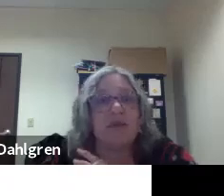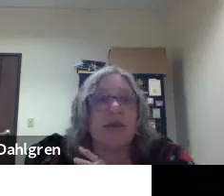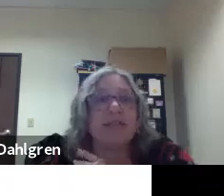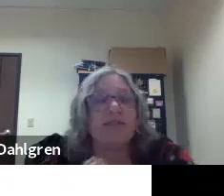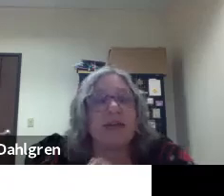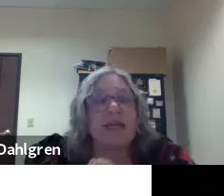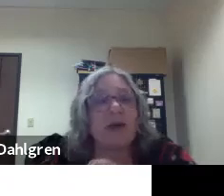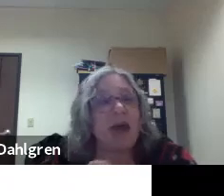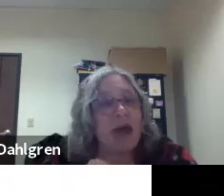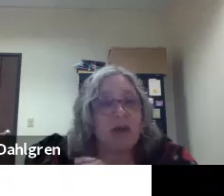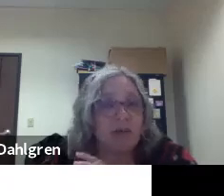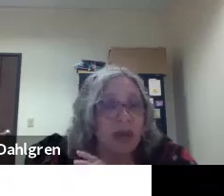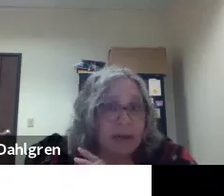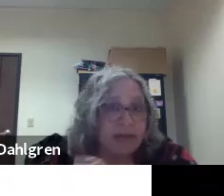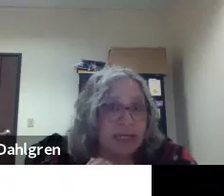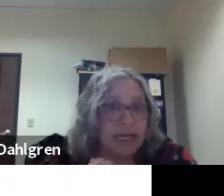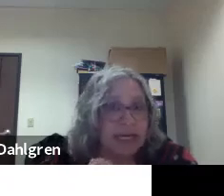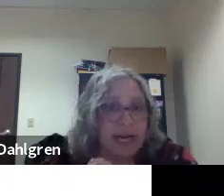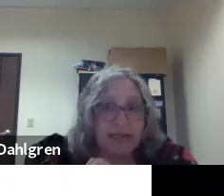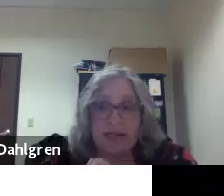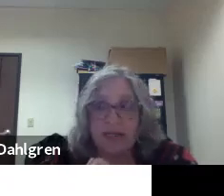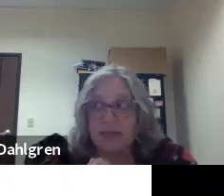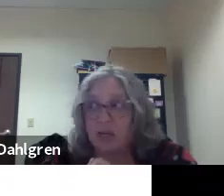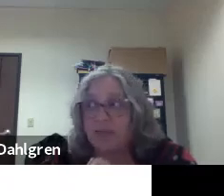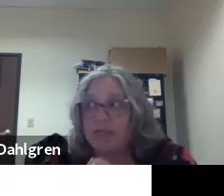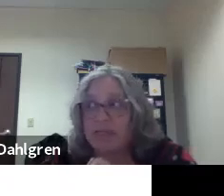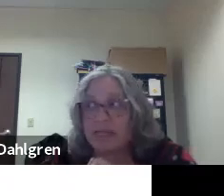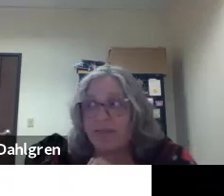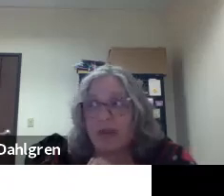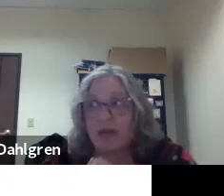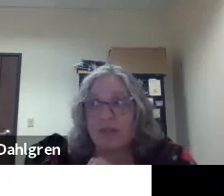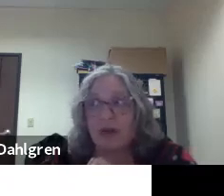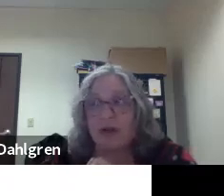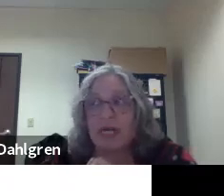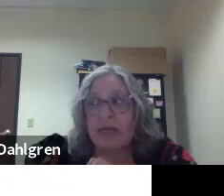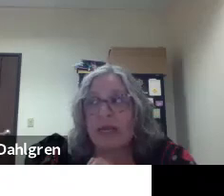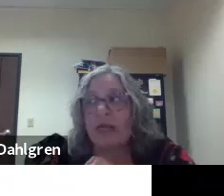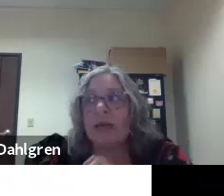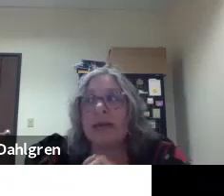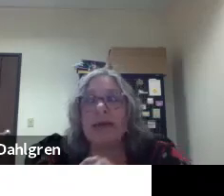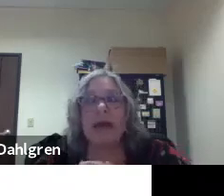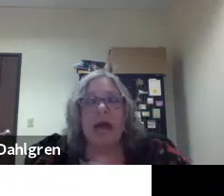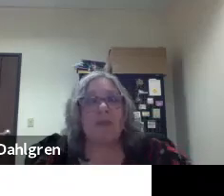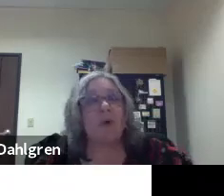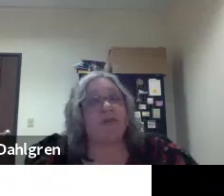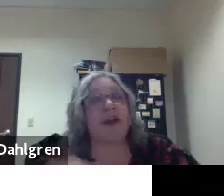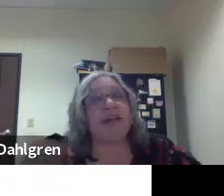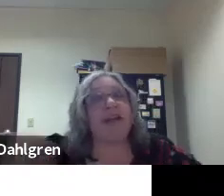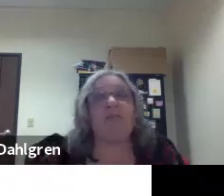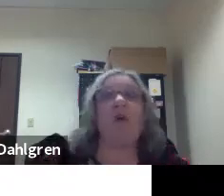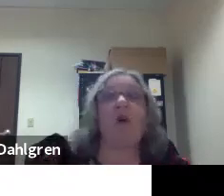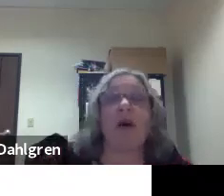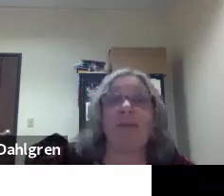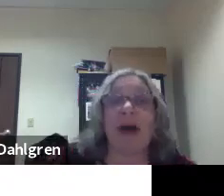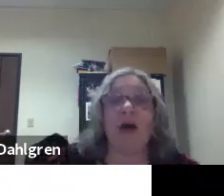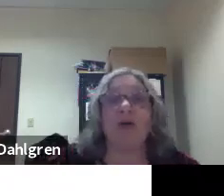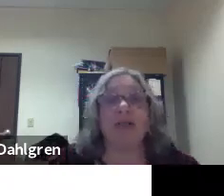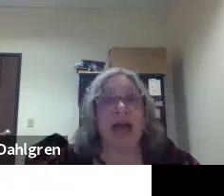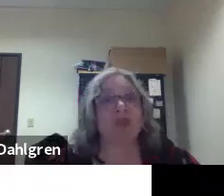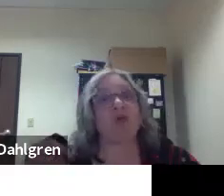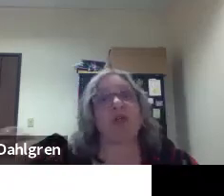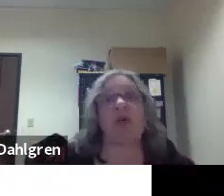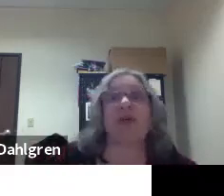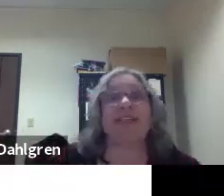if you'd like to find out how you might be able to get connected to services that I've talked about or anything, or find out more